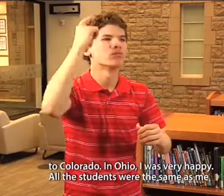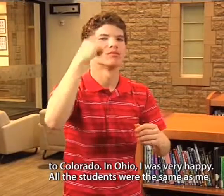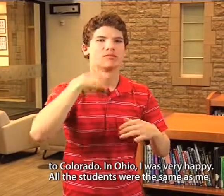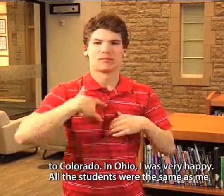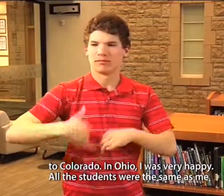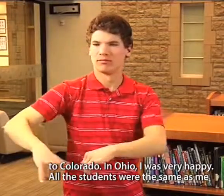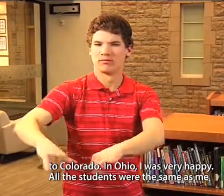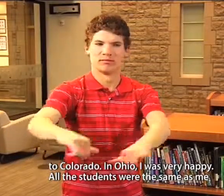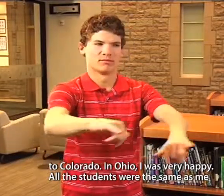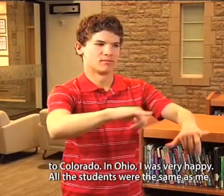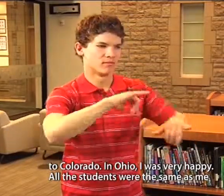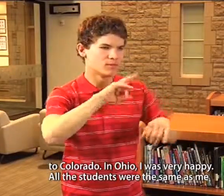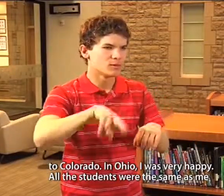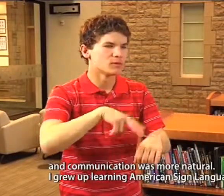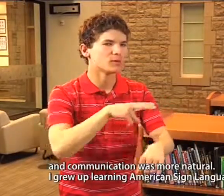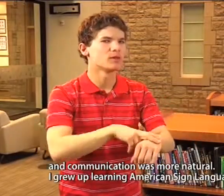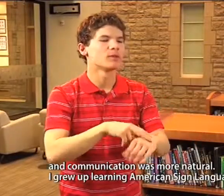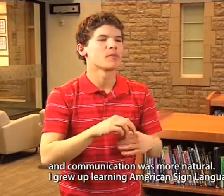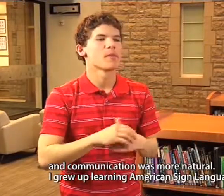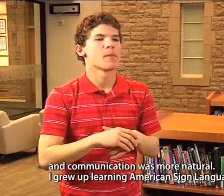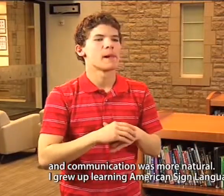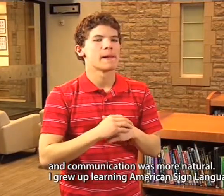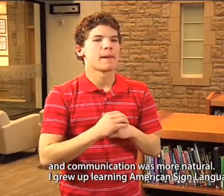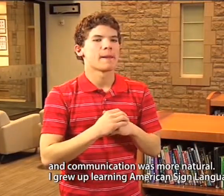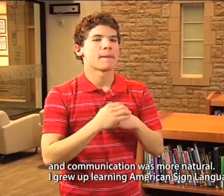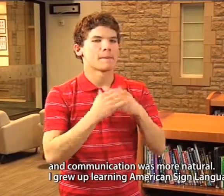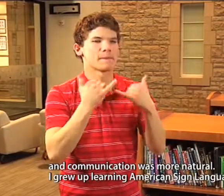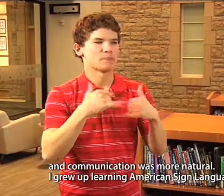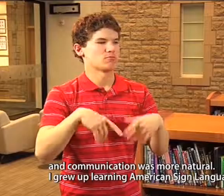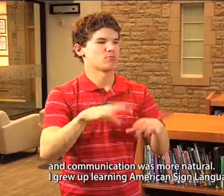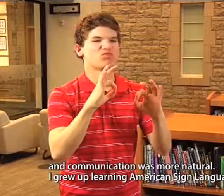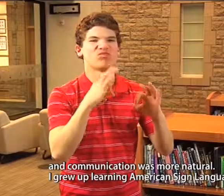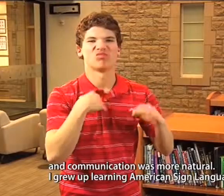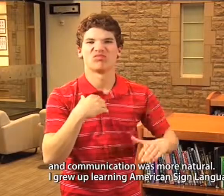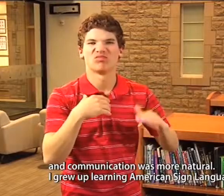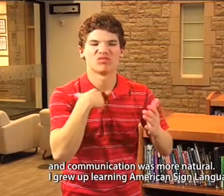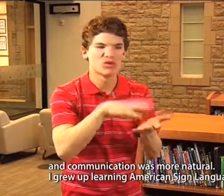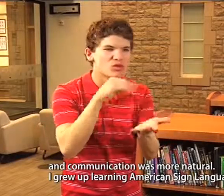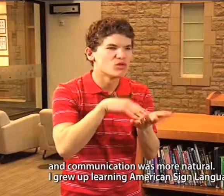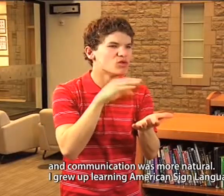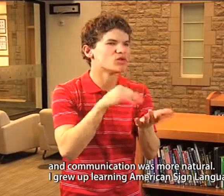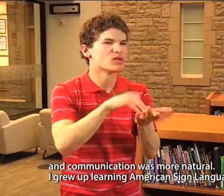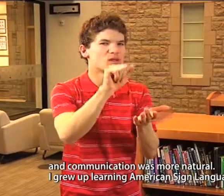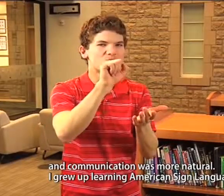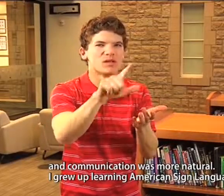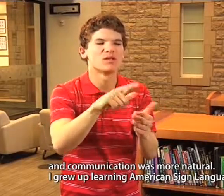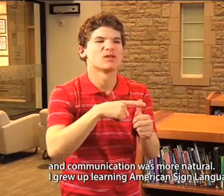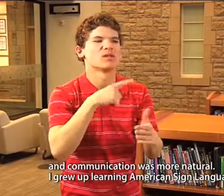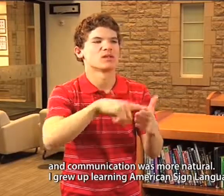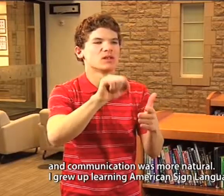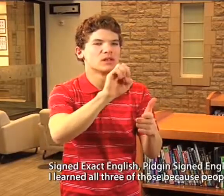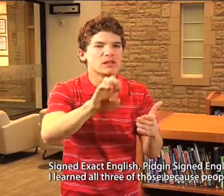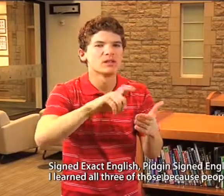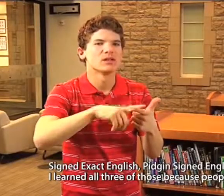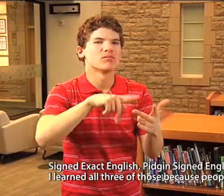All the students were the same as me, and communication was more natural. So I grew up learning American Sign Language, signed exact